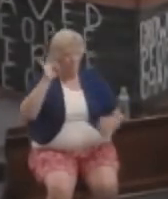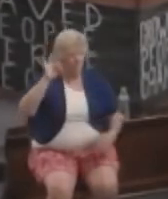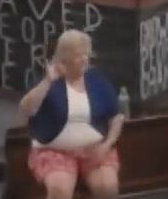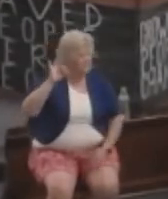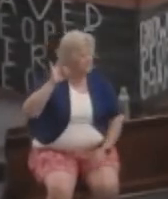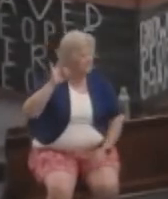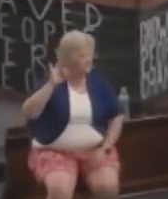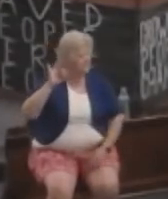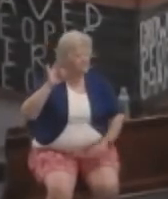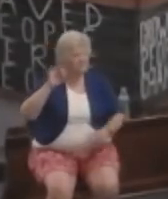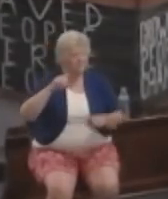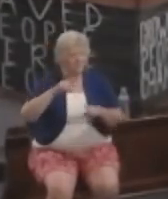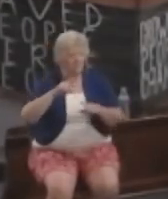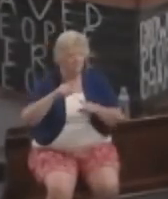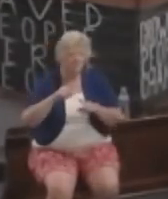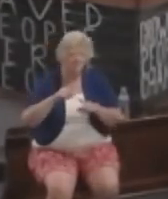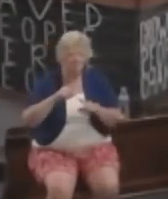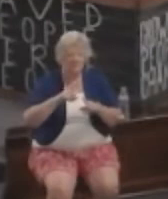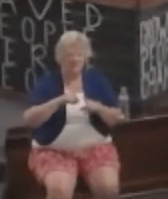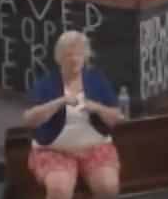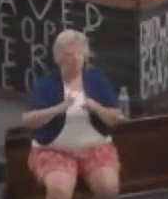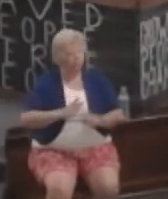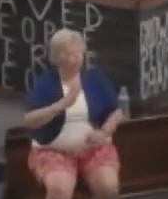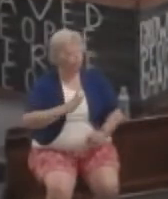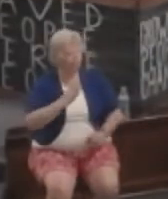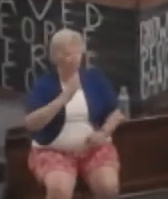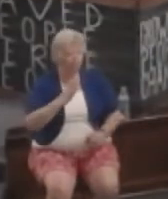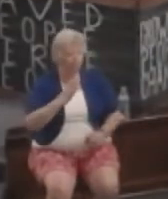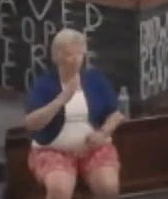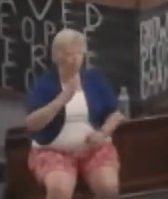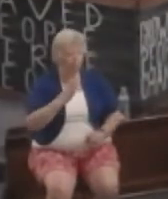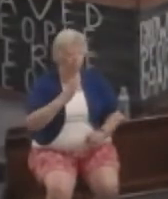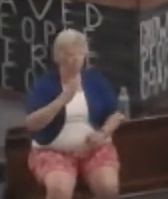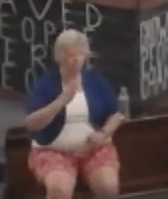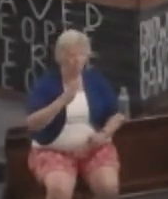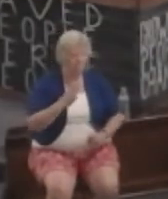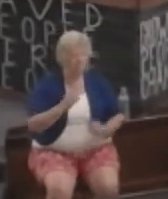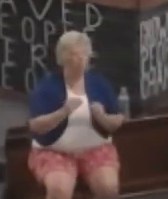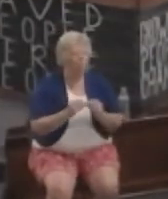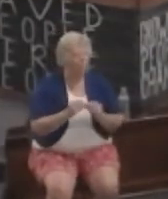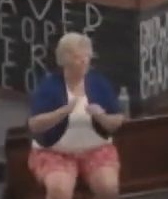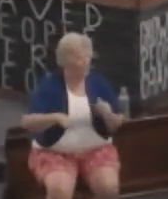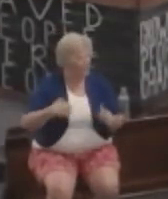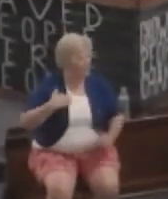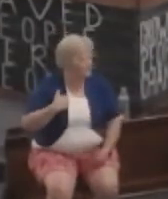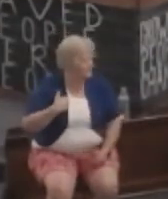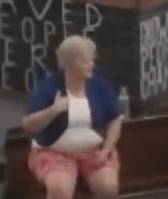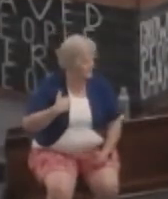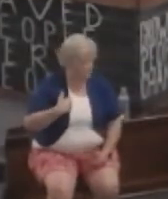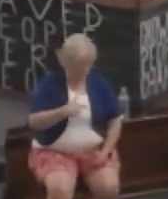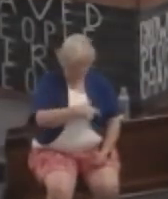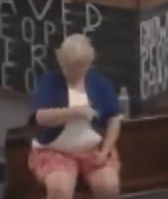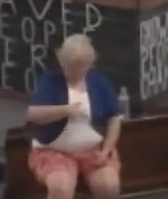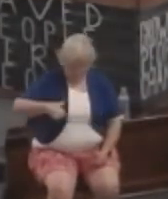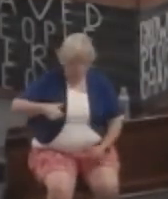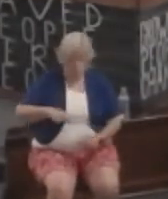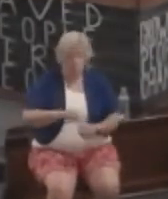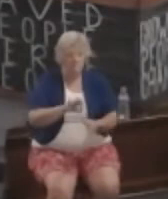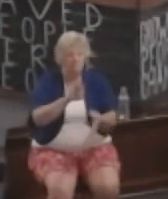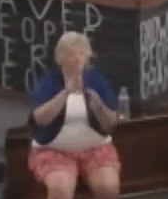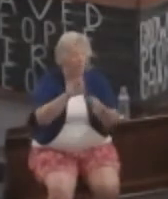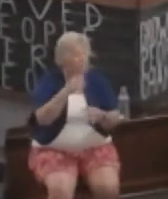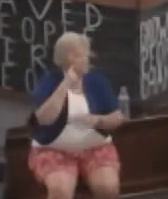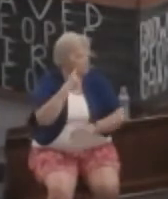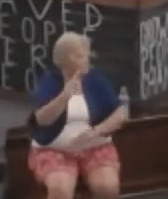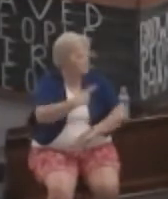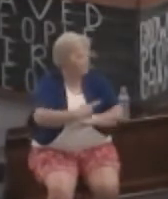also don't wear a shirt and tie, but I'm usually not this informal. But this one was just too perfect for today's